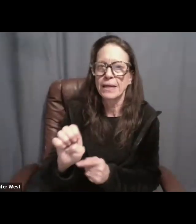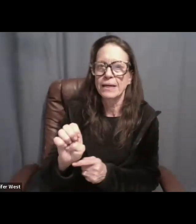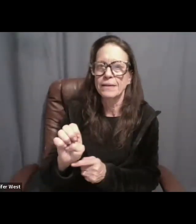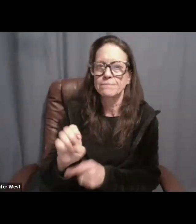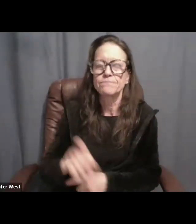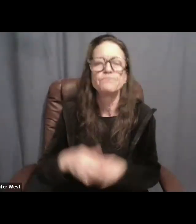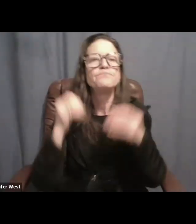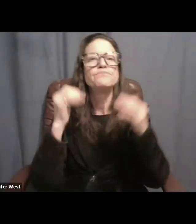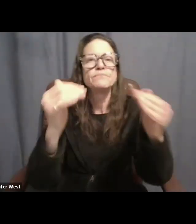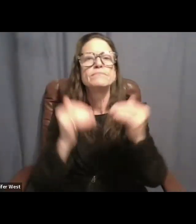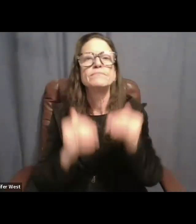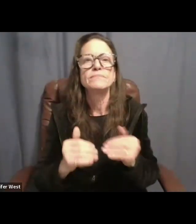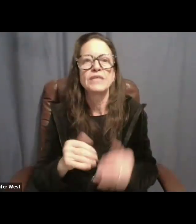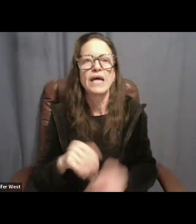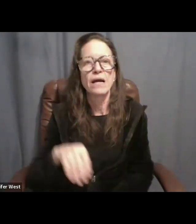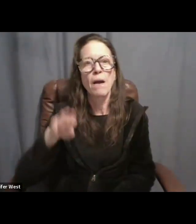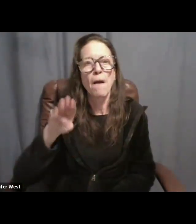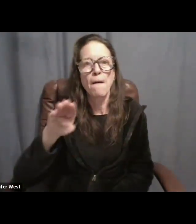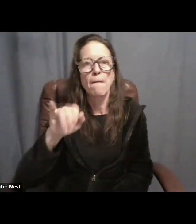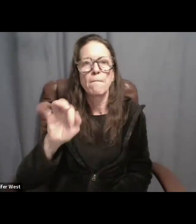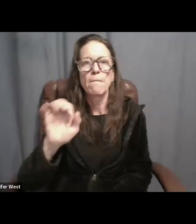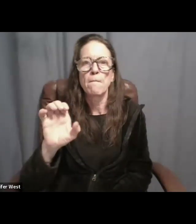have Mark.